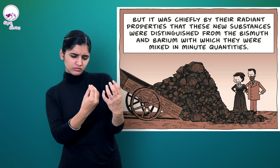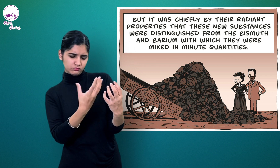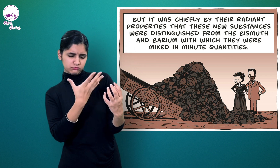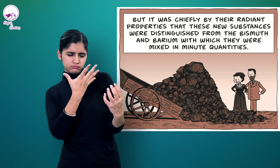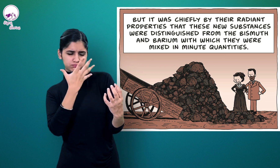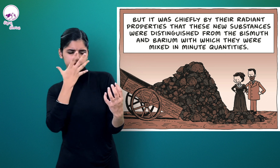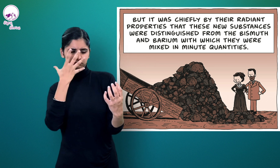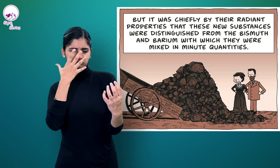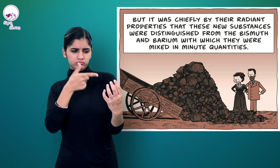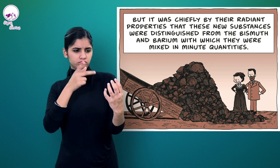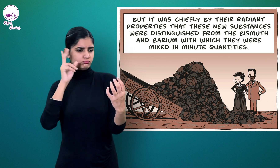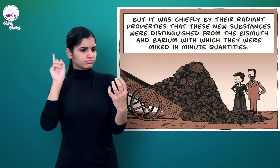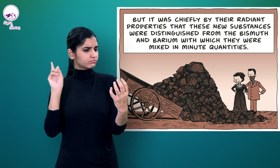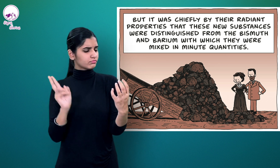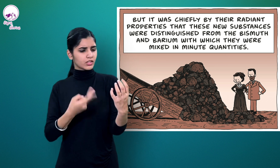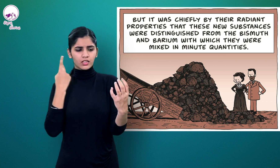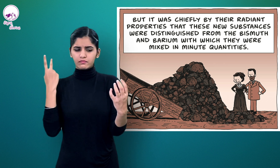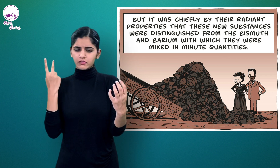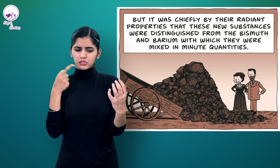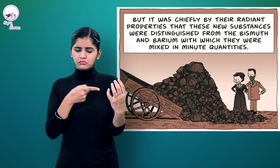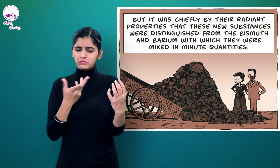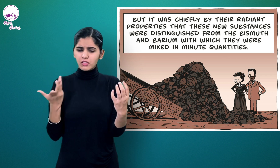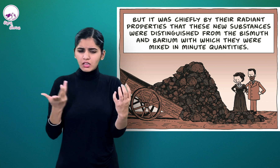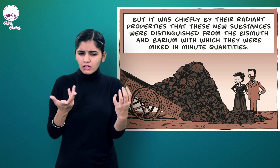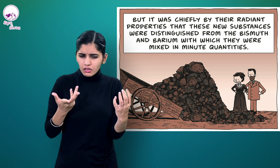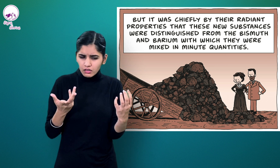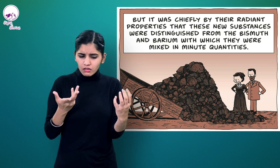in minute quantities.